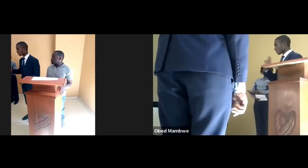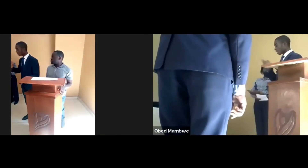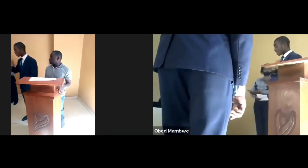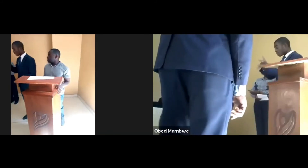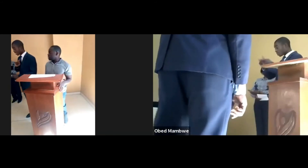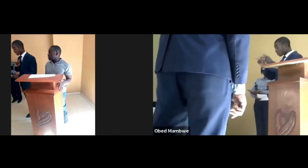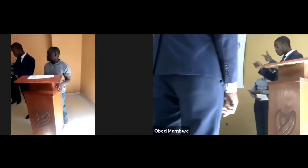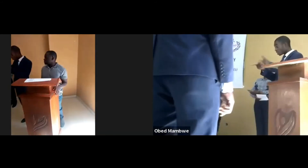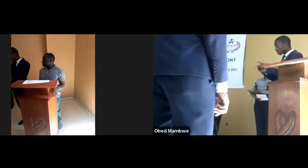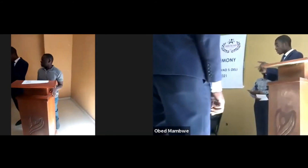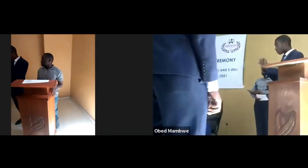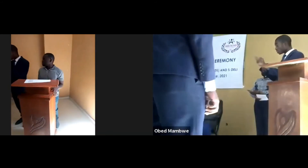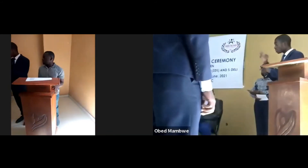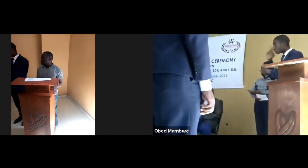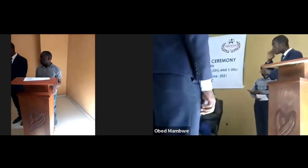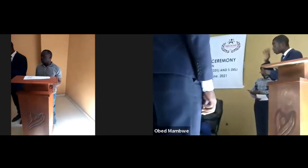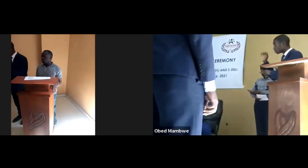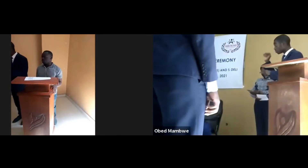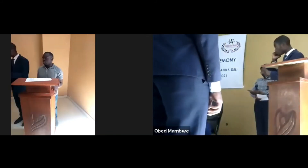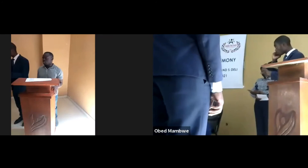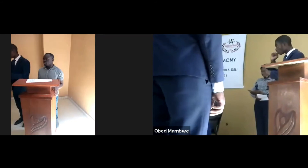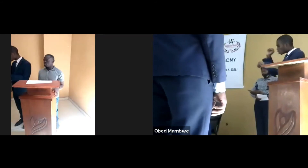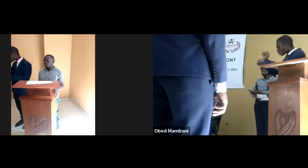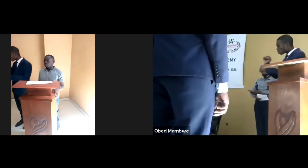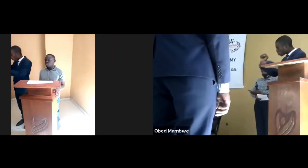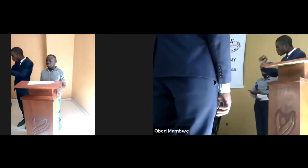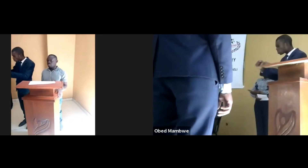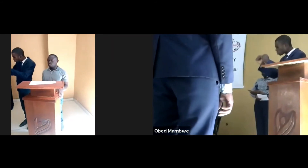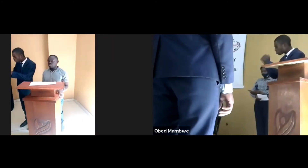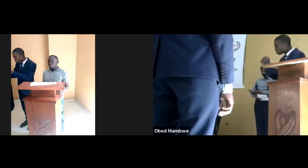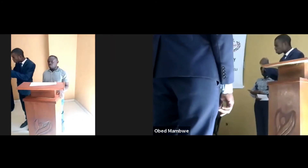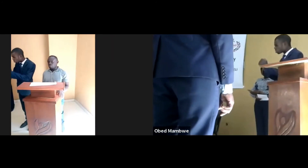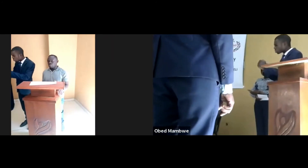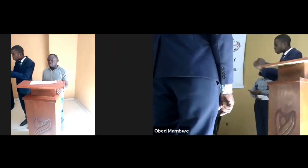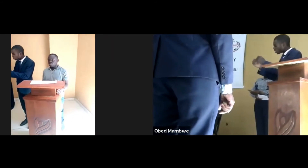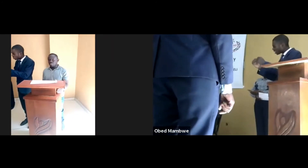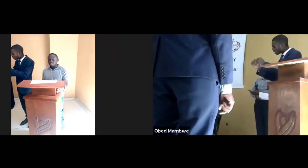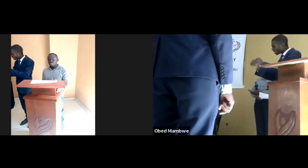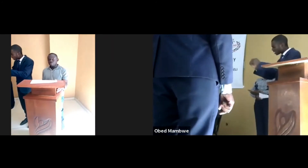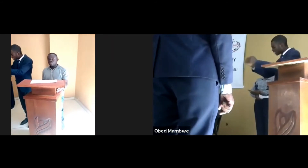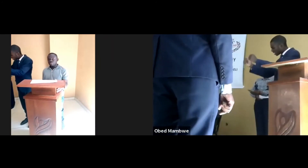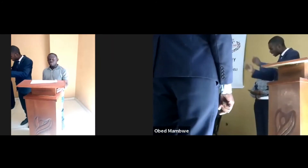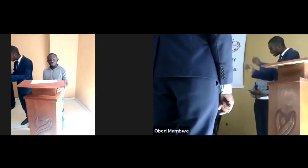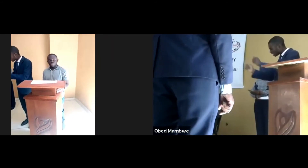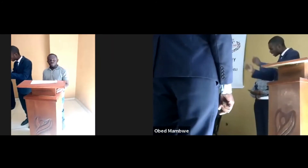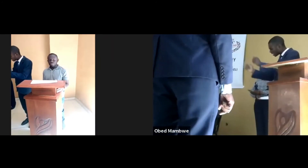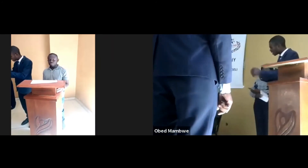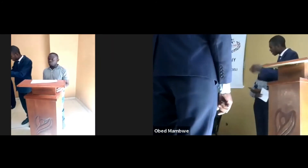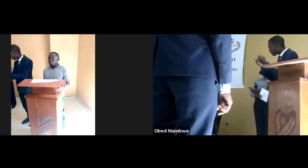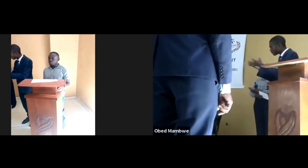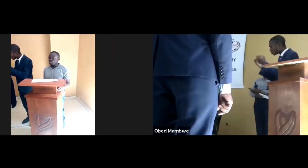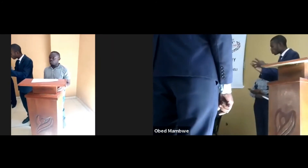partners in the Zambia Society. We work together in so many areas where they use